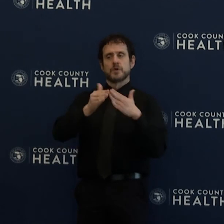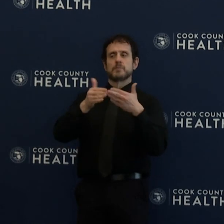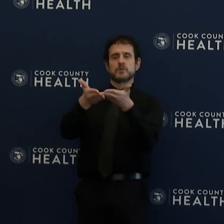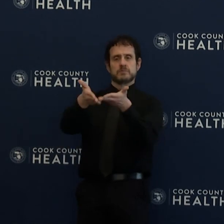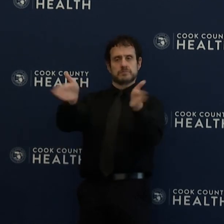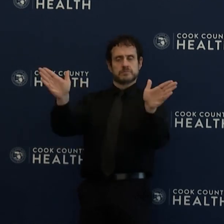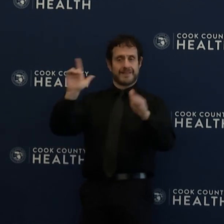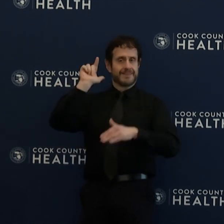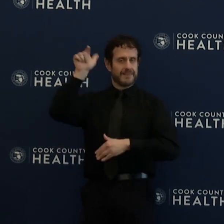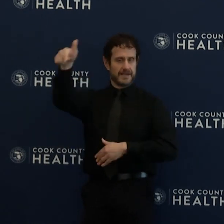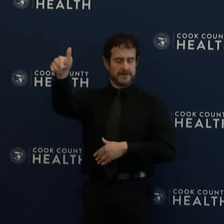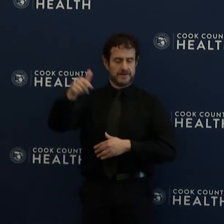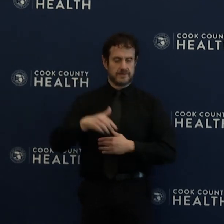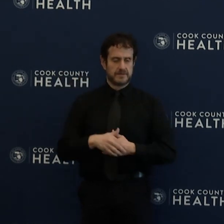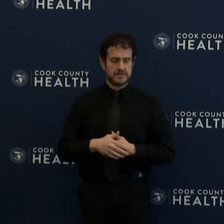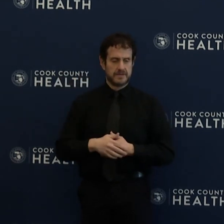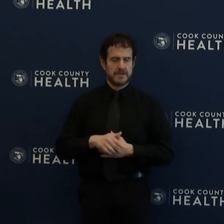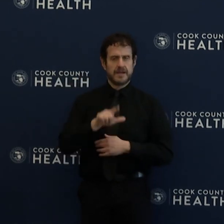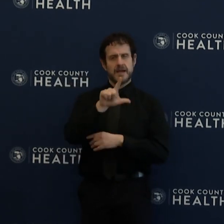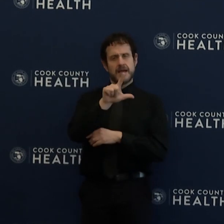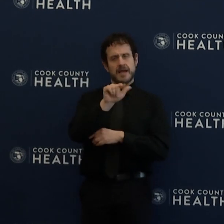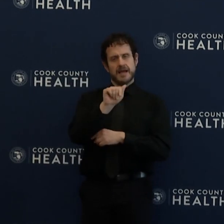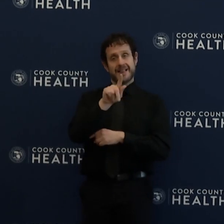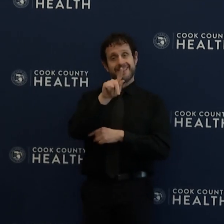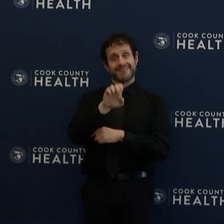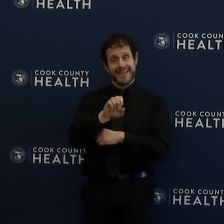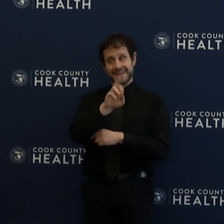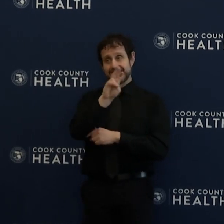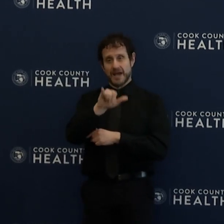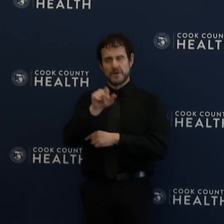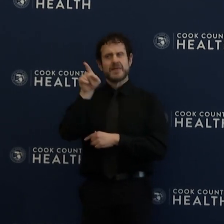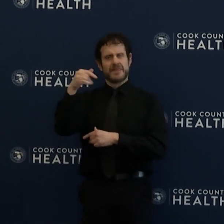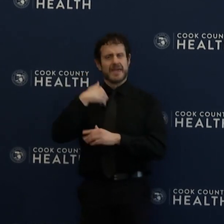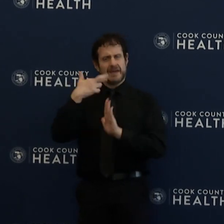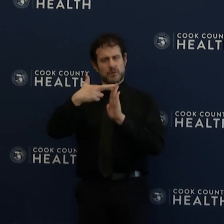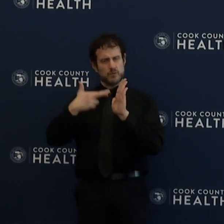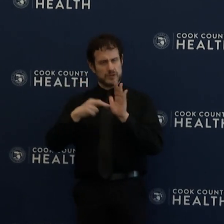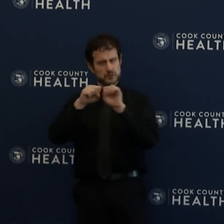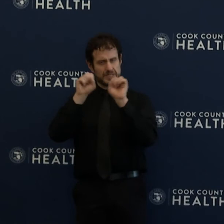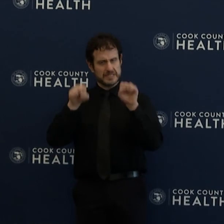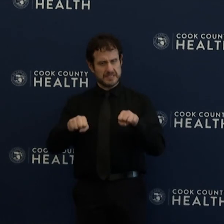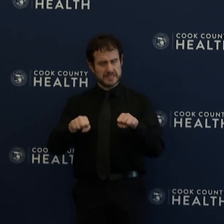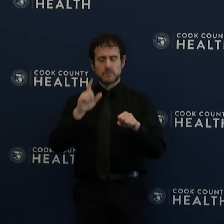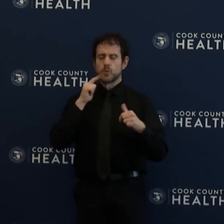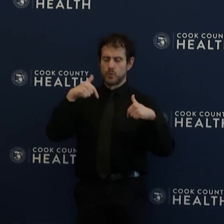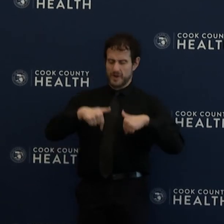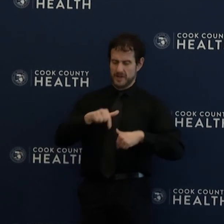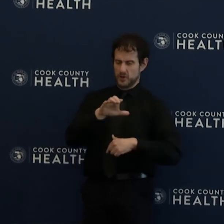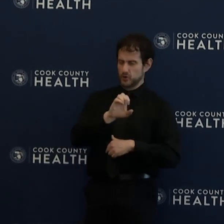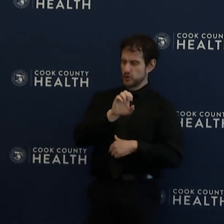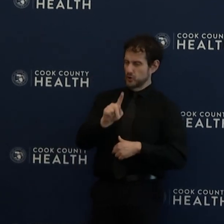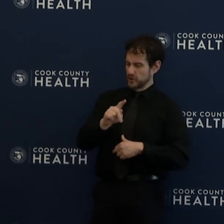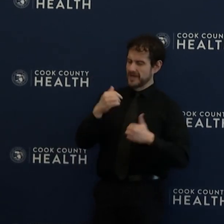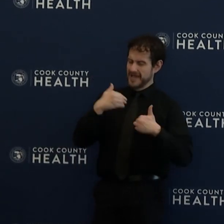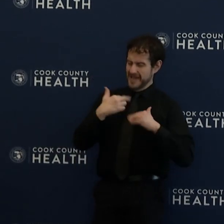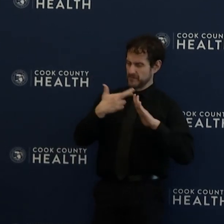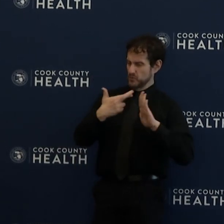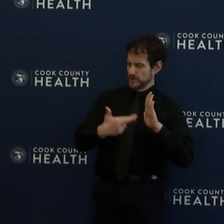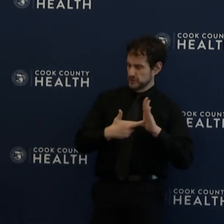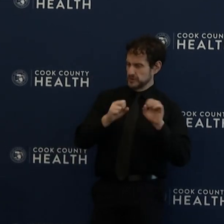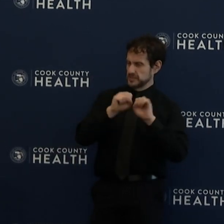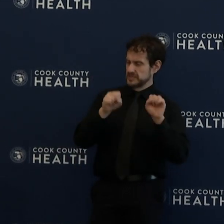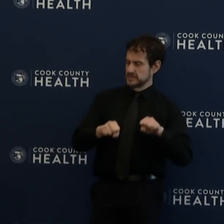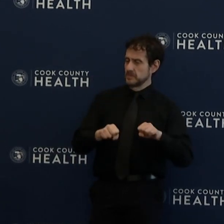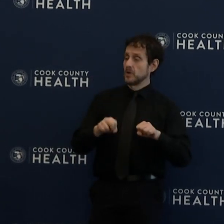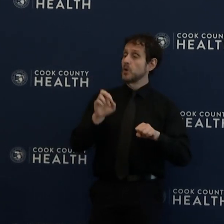community, as you know, Lake County has created a registration system. Do you have plans to do anything along those lines, or are you really going to be relying